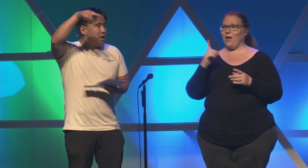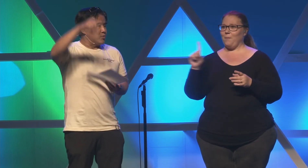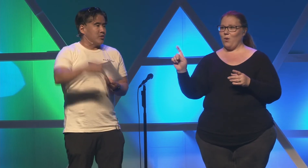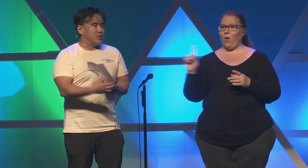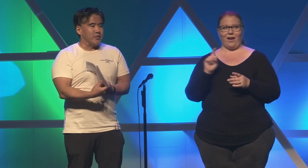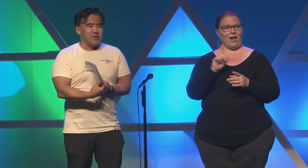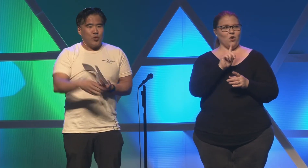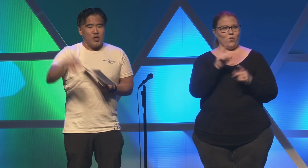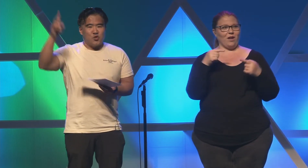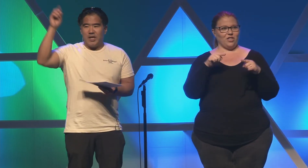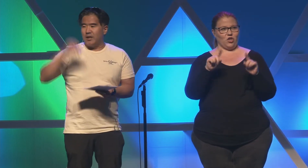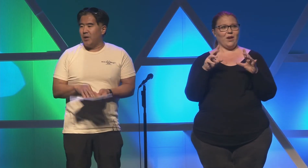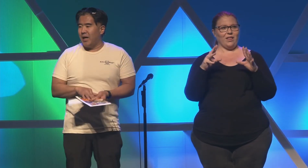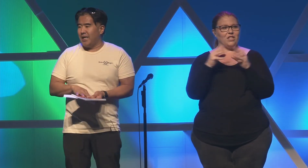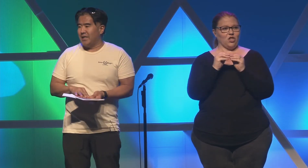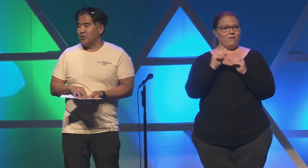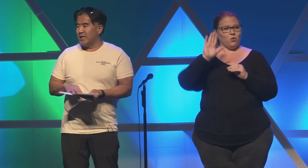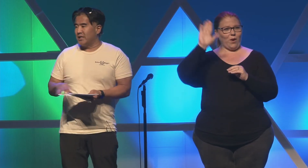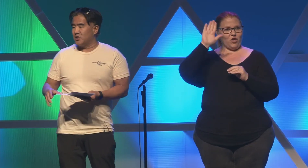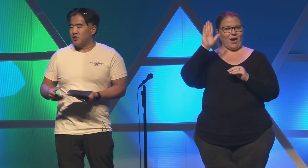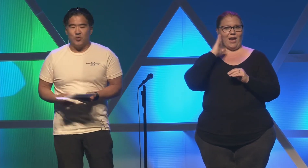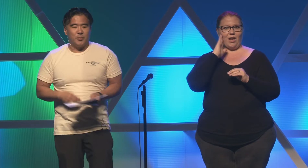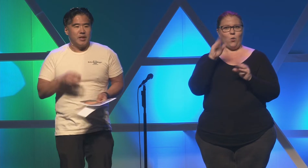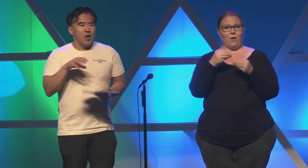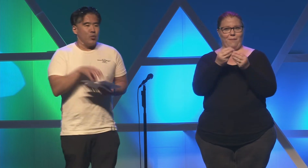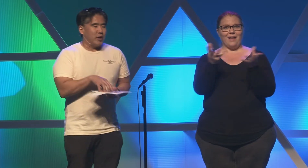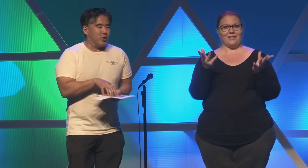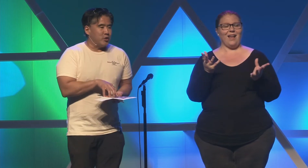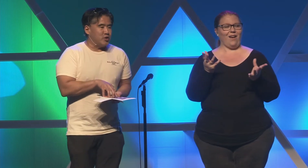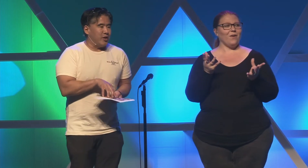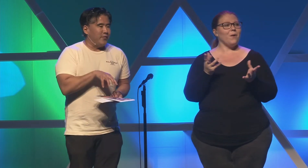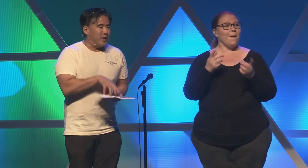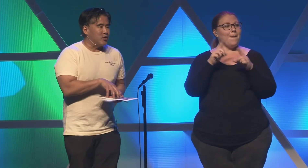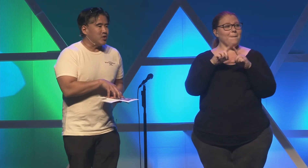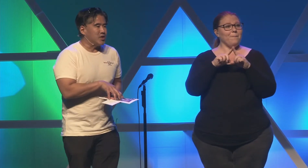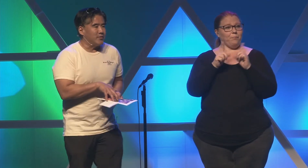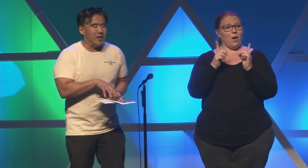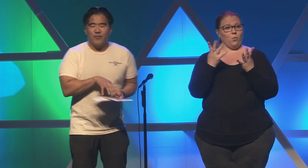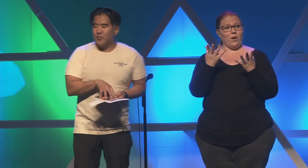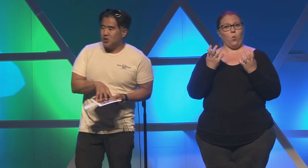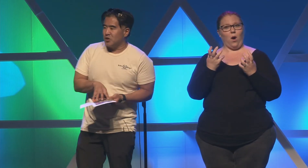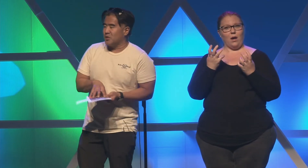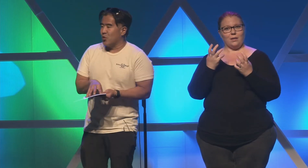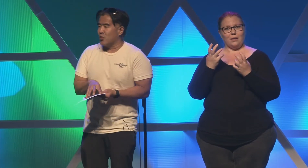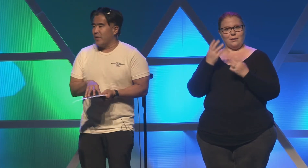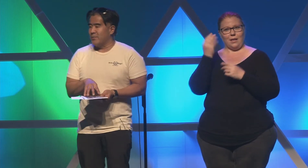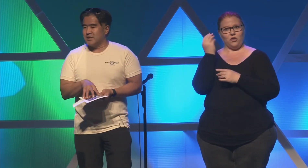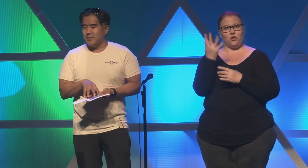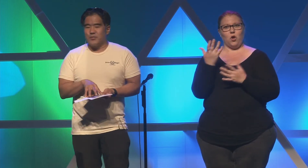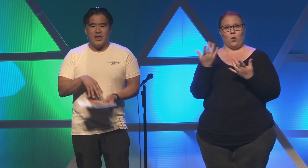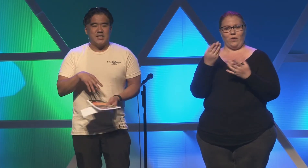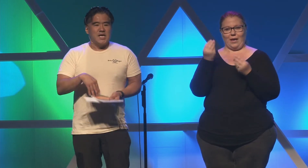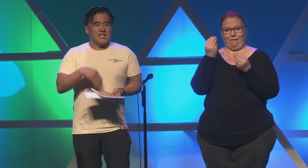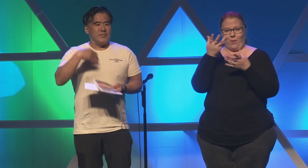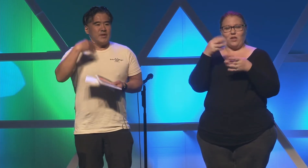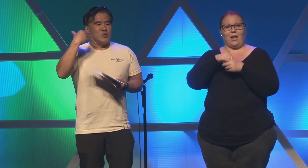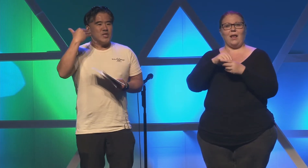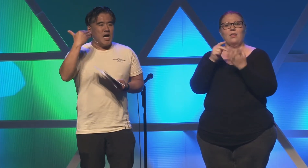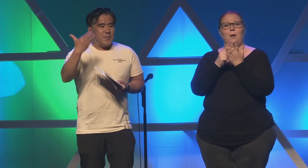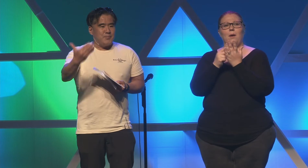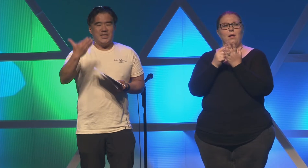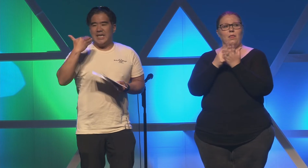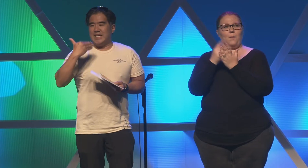around throughout the service. Raise your hand up high and they'll get this to you. But we want to encourage you to avail yourself to the information in this program because it provides some